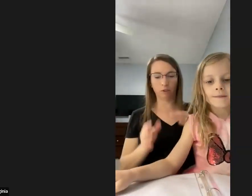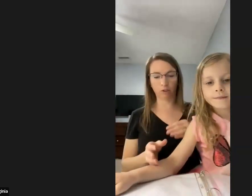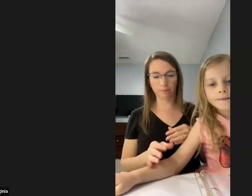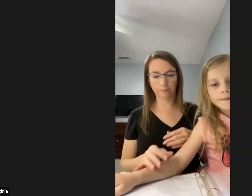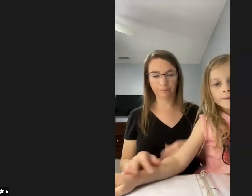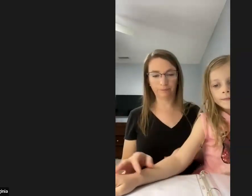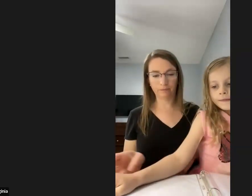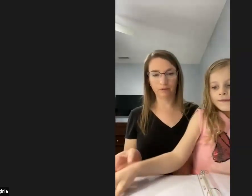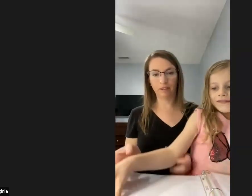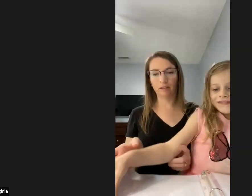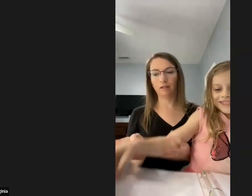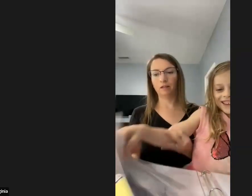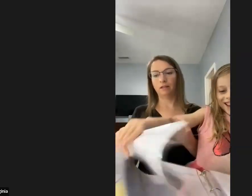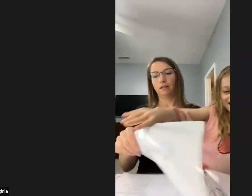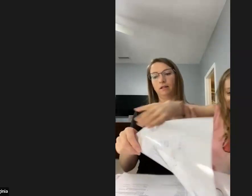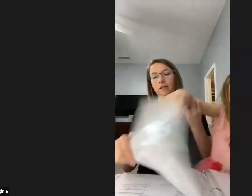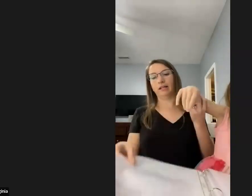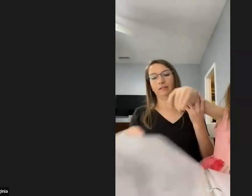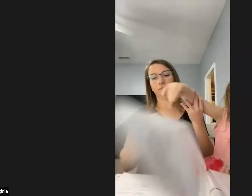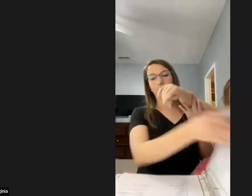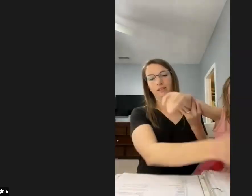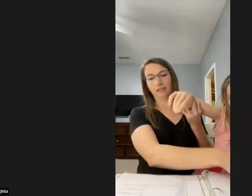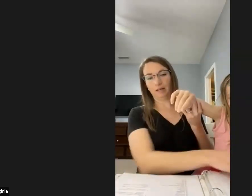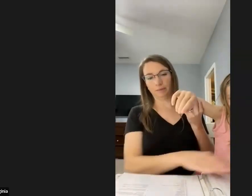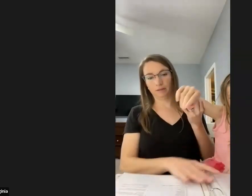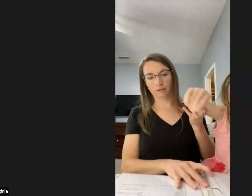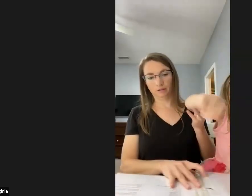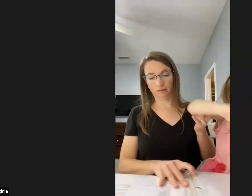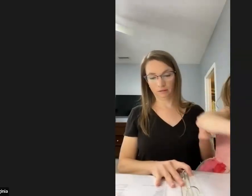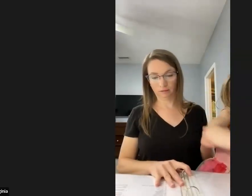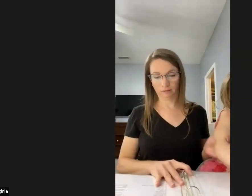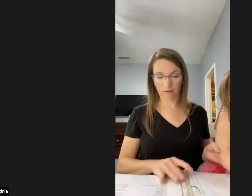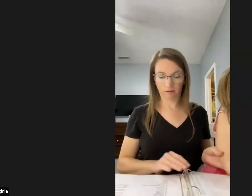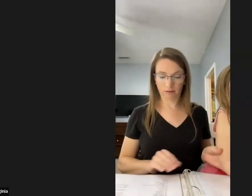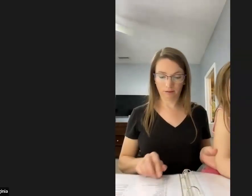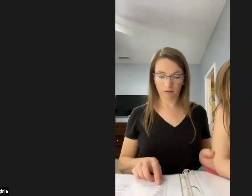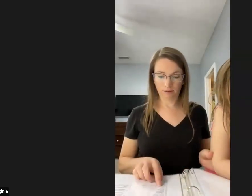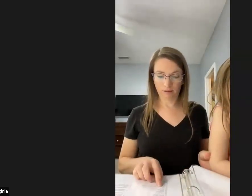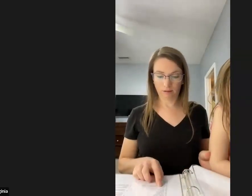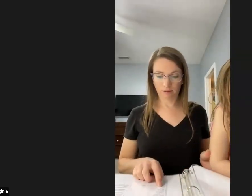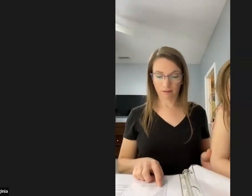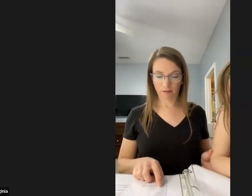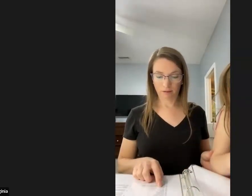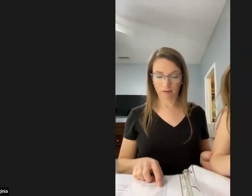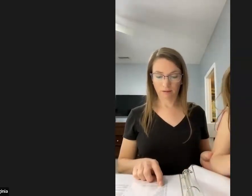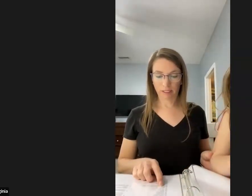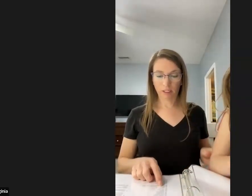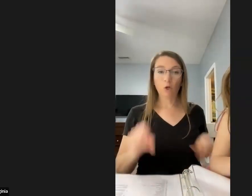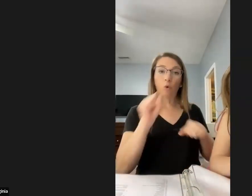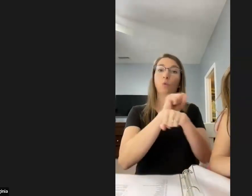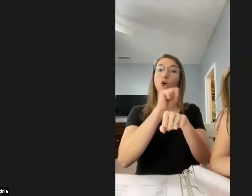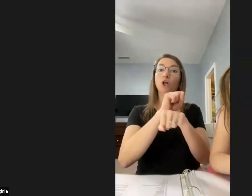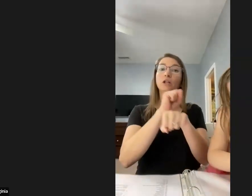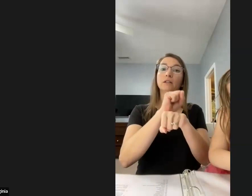marker. Okay. Add one face dot. Look what they did. Work.